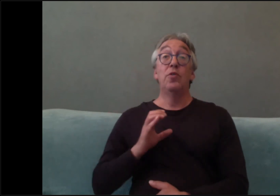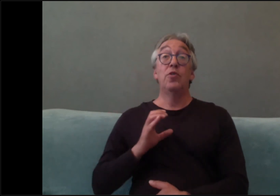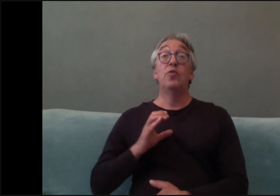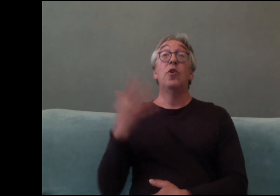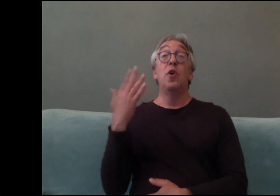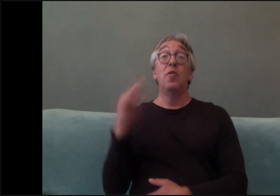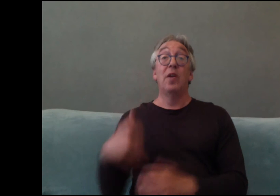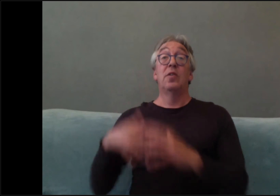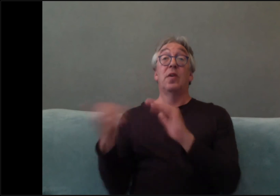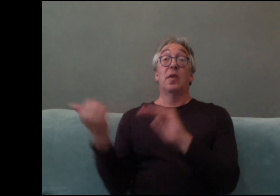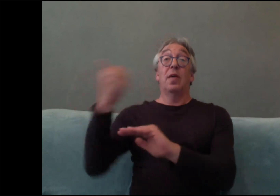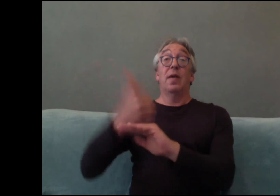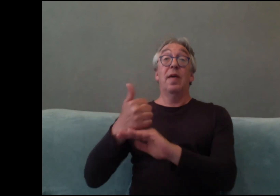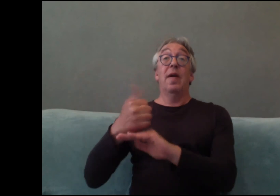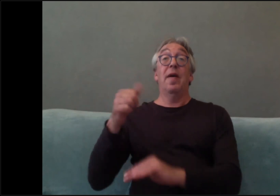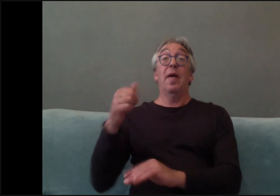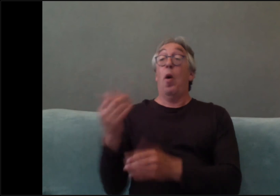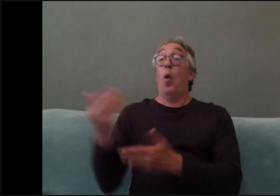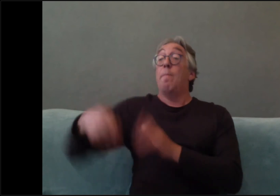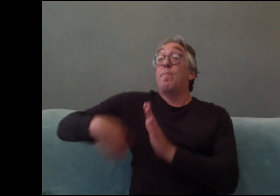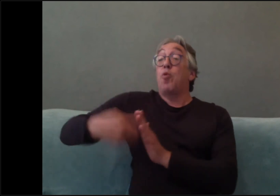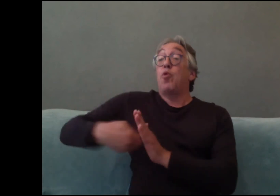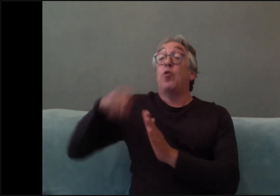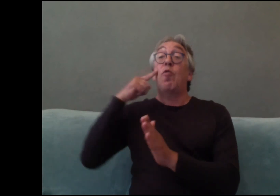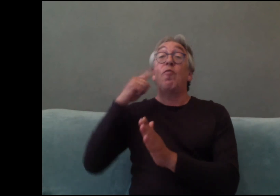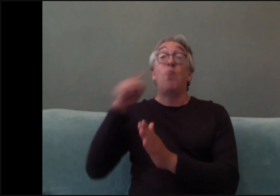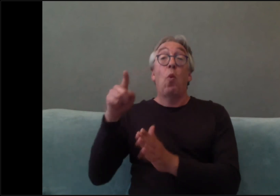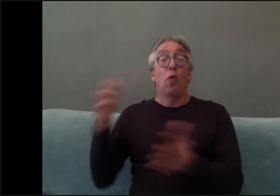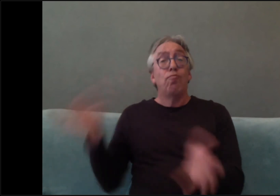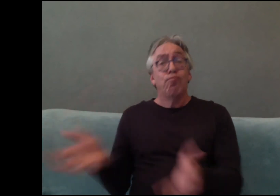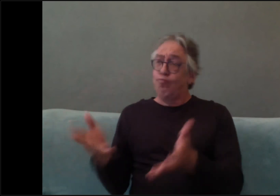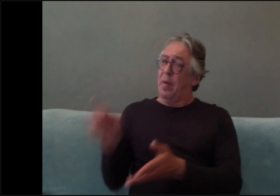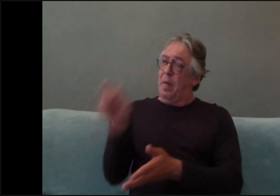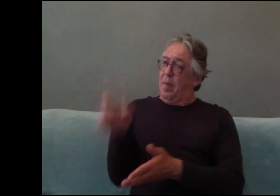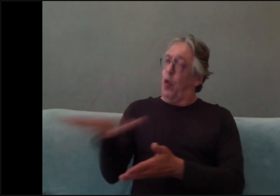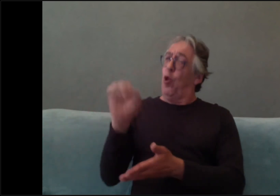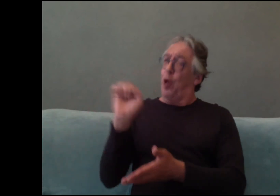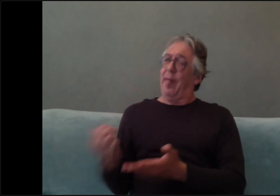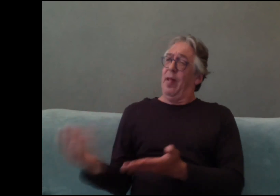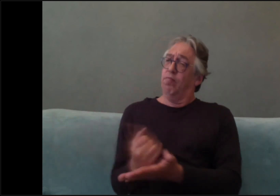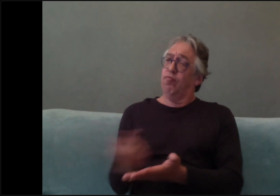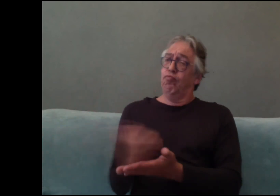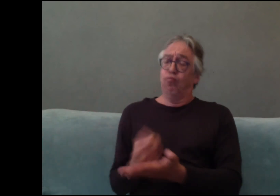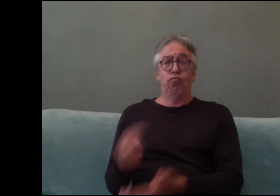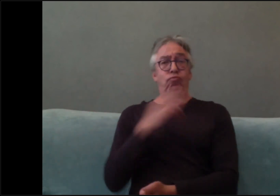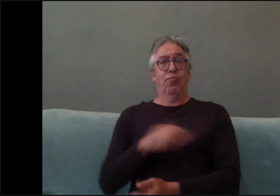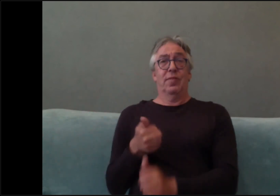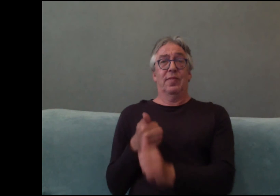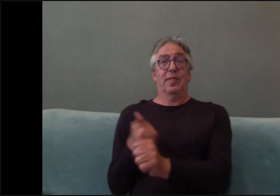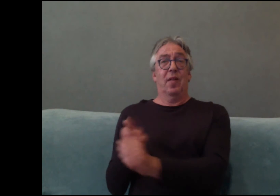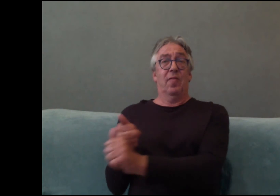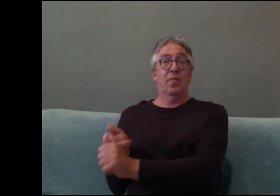organized and coordinated these projects, and we made different reports and campaigns And we also drove through